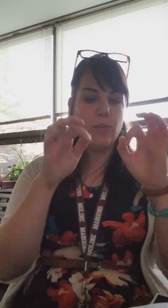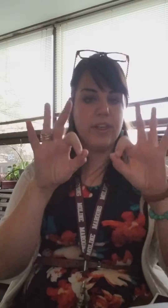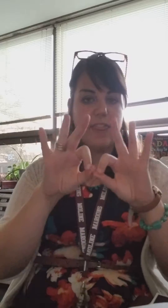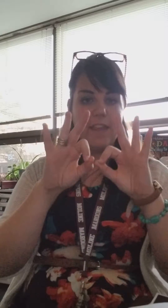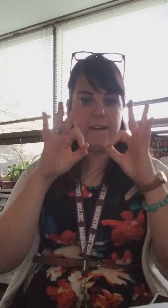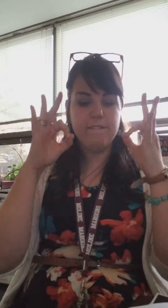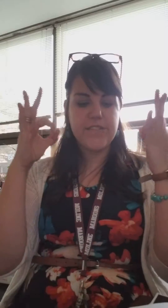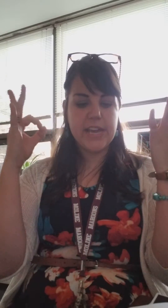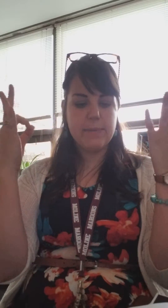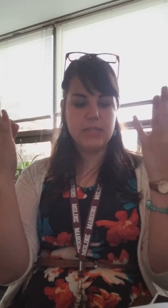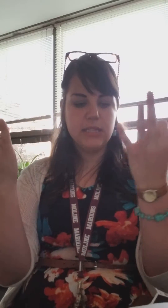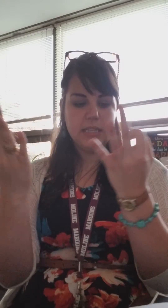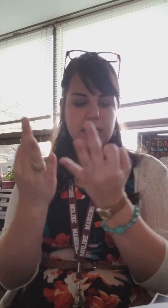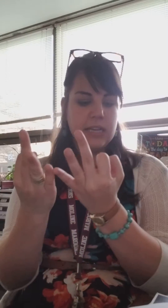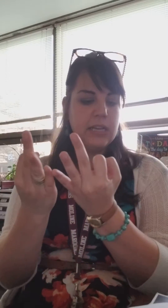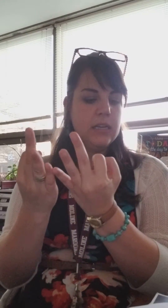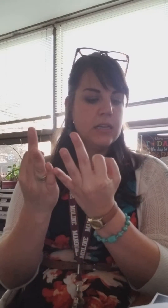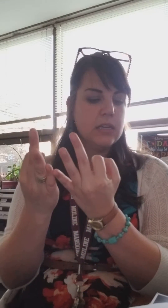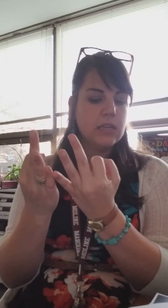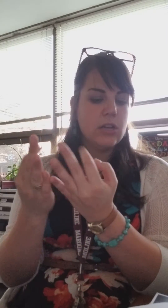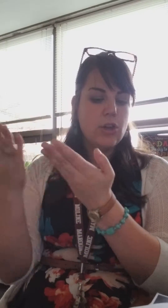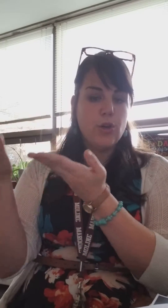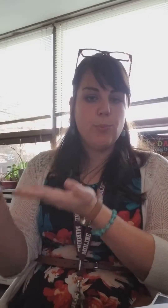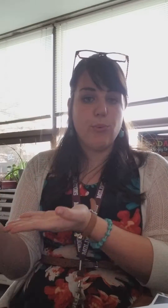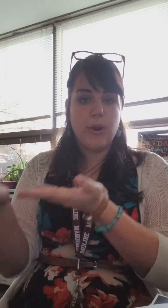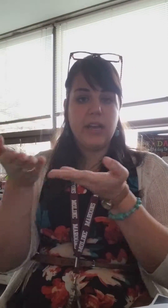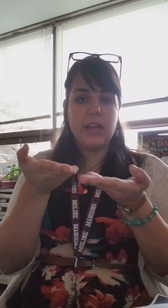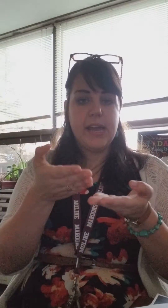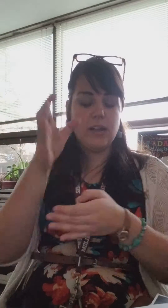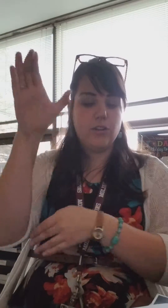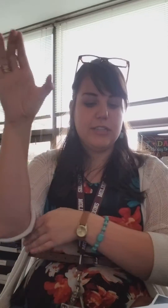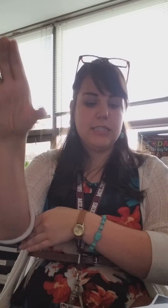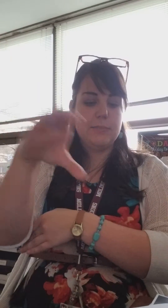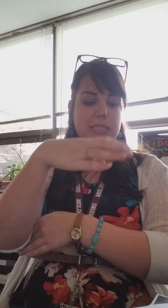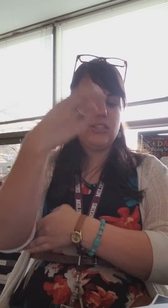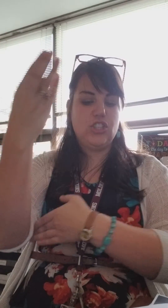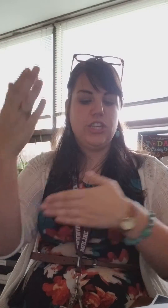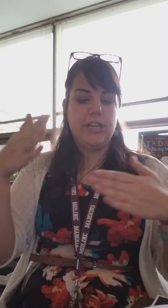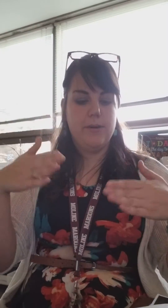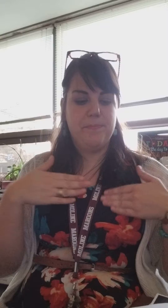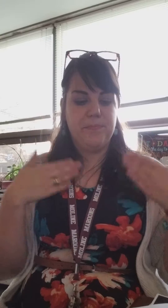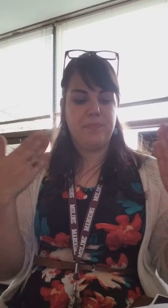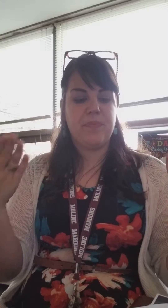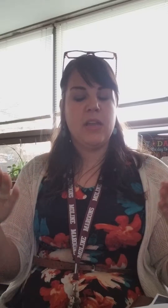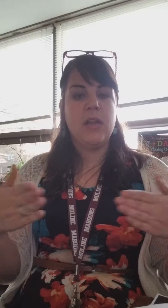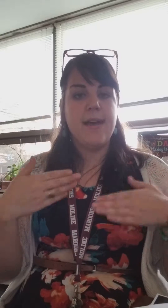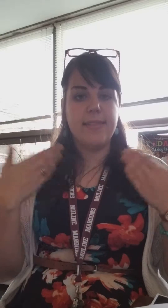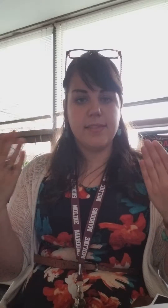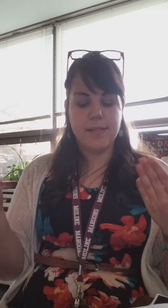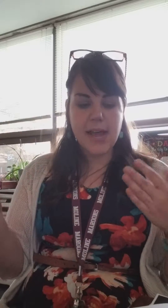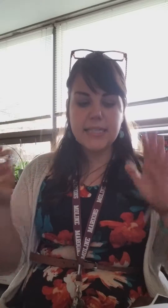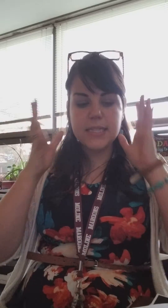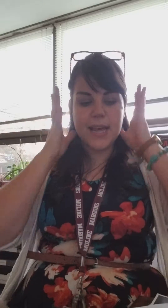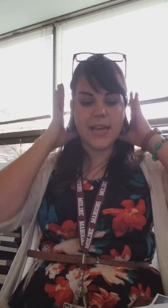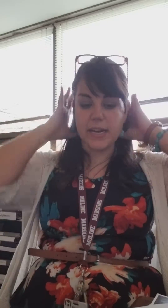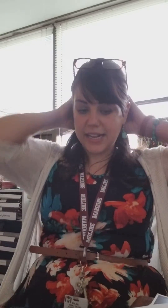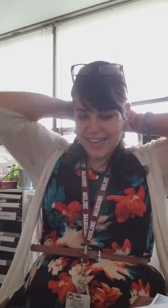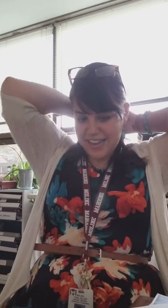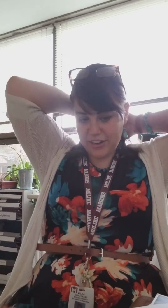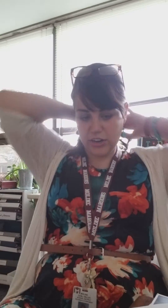with their family, bringing Christmas cheer. And then the last line, again, you